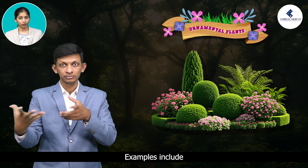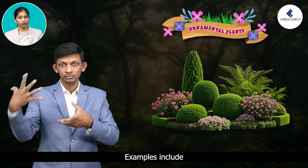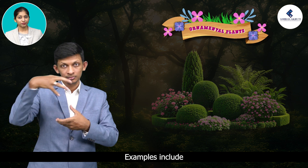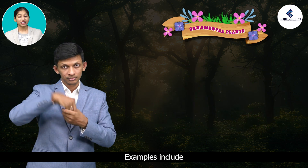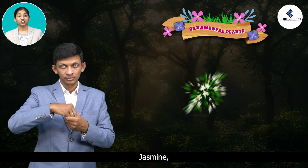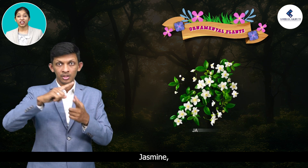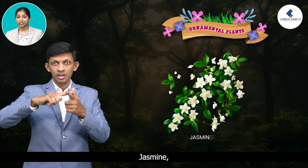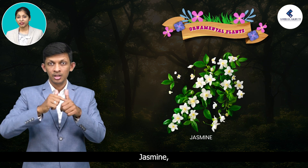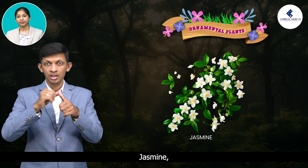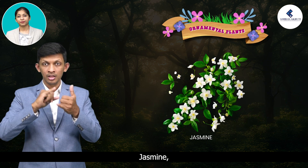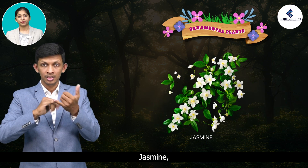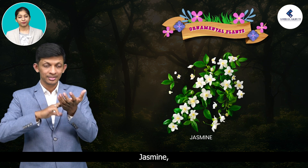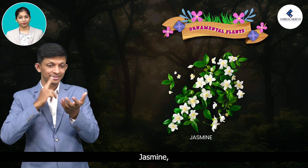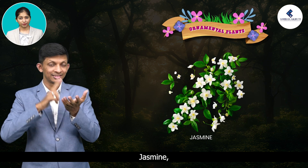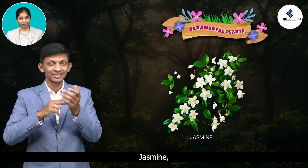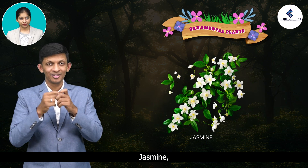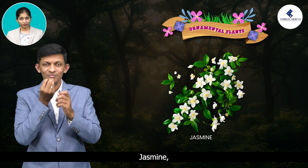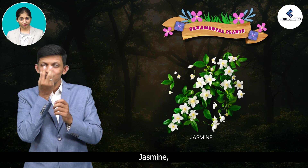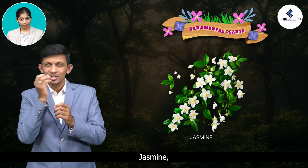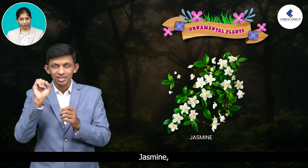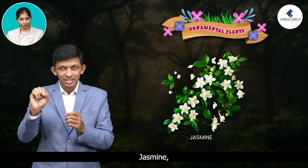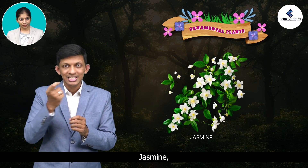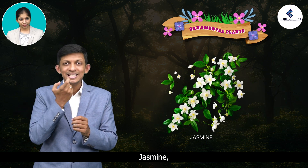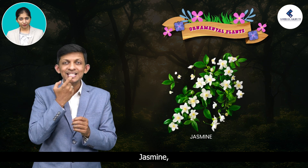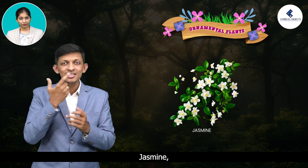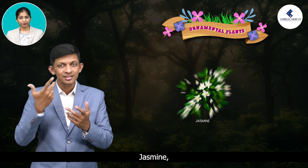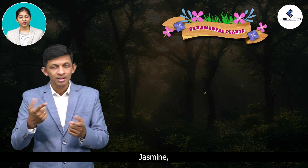Examples include jasmine,